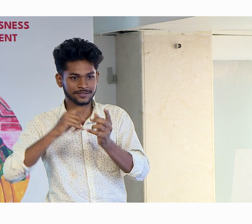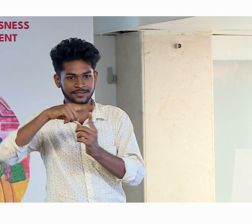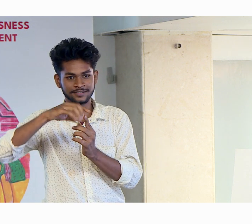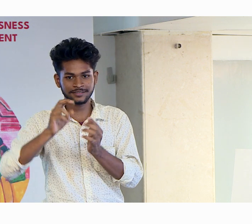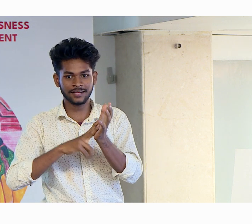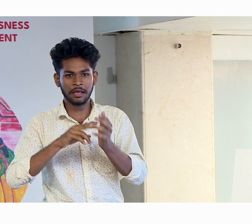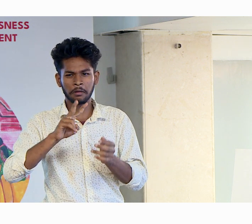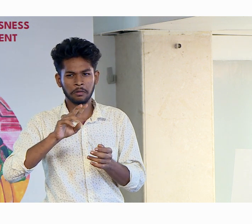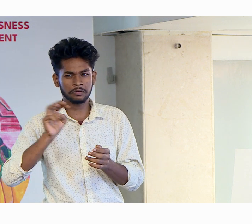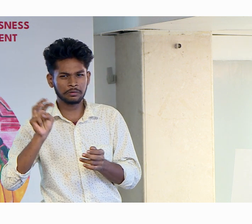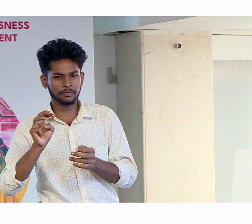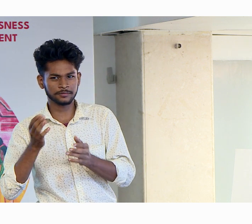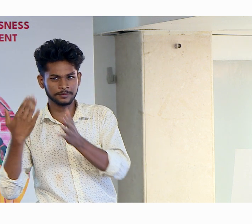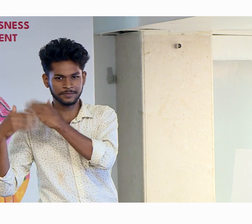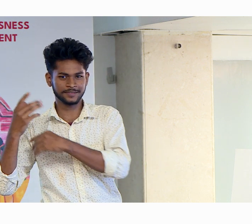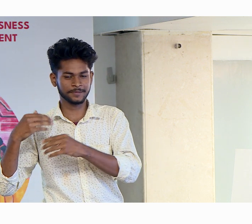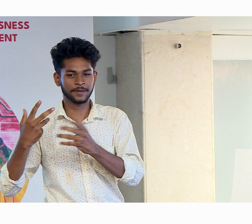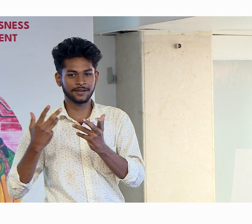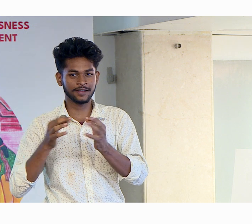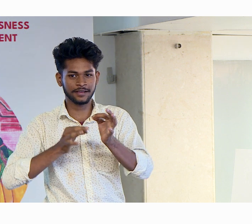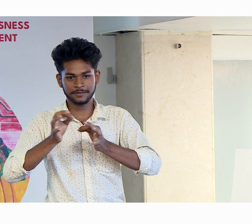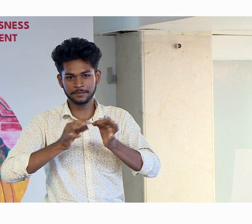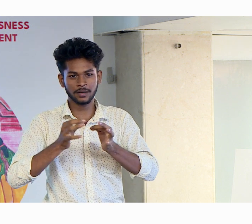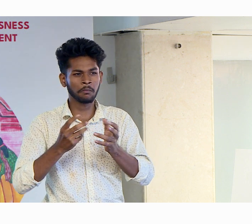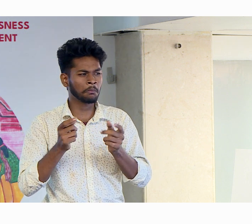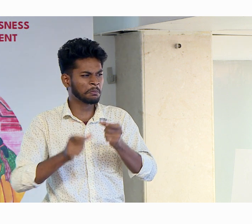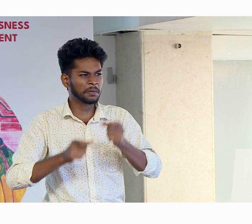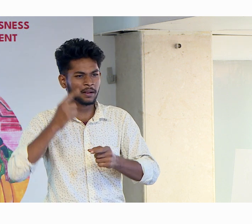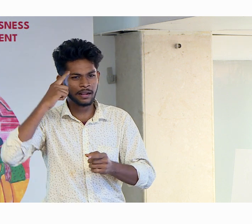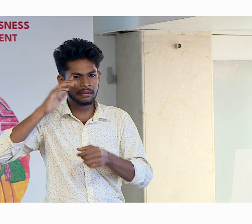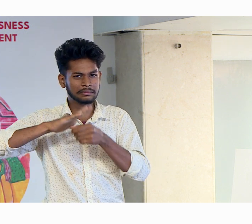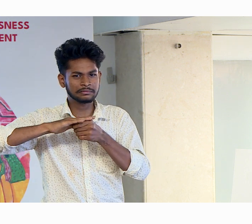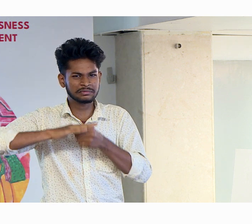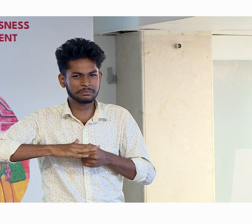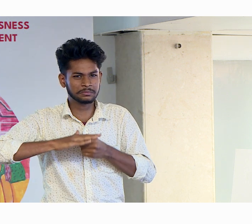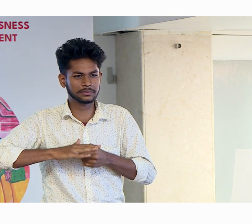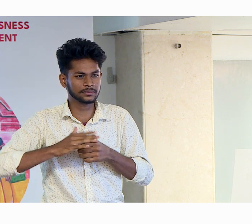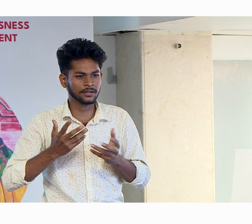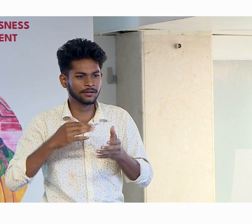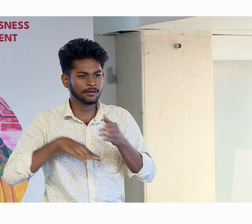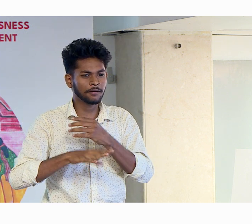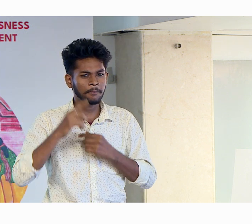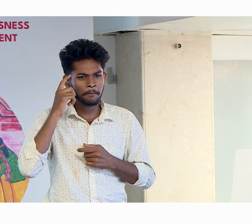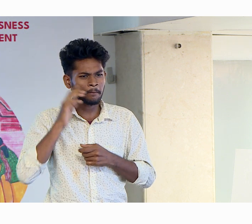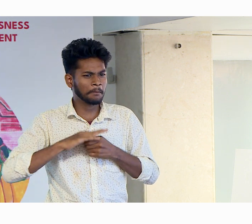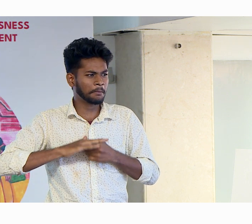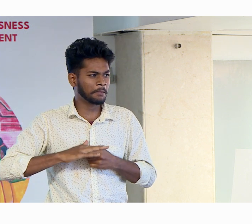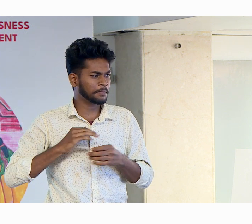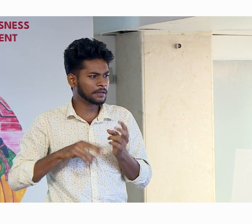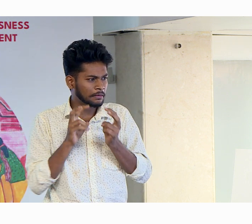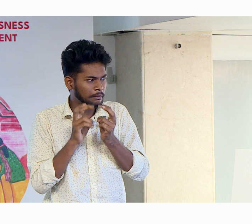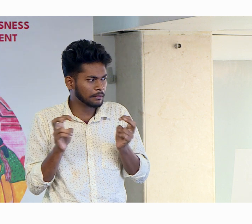2000s, looking at people's views of depression. And there were many different views that it might be biological